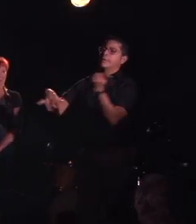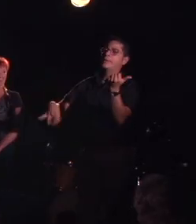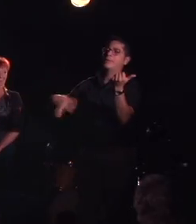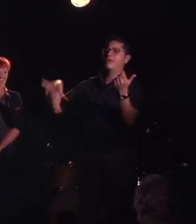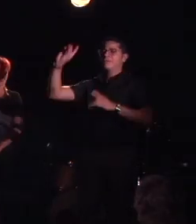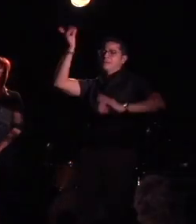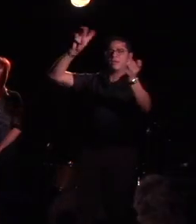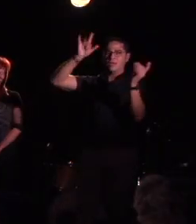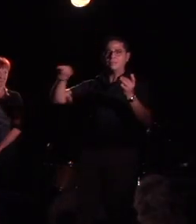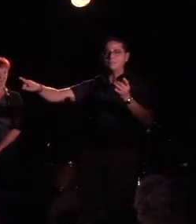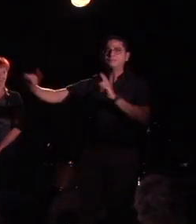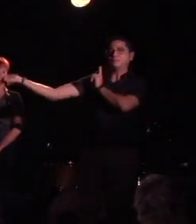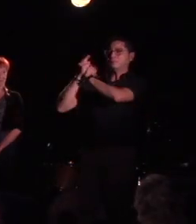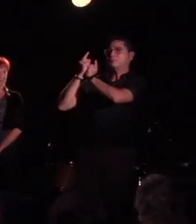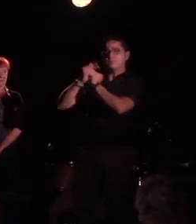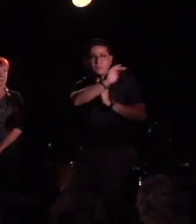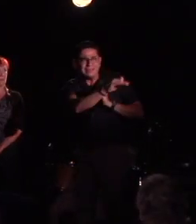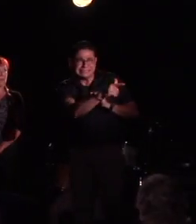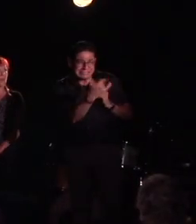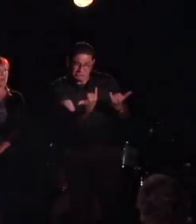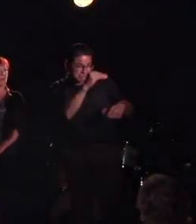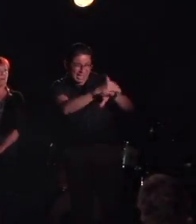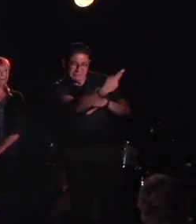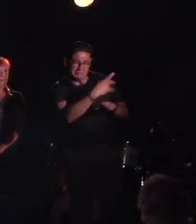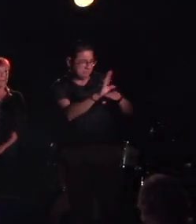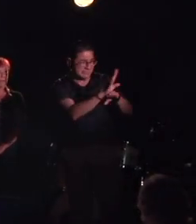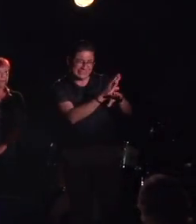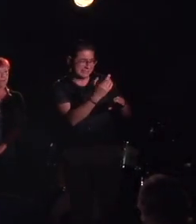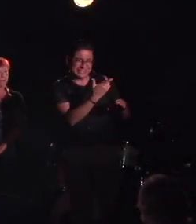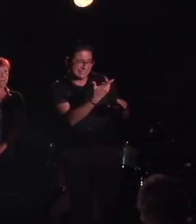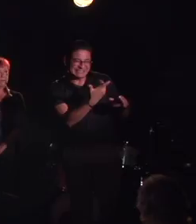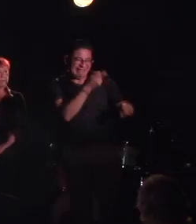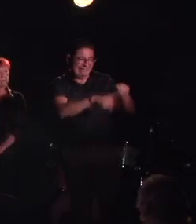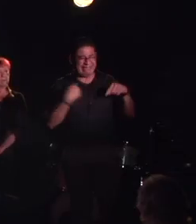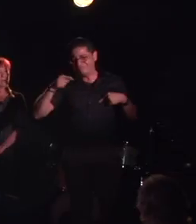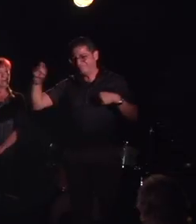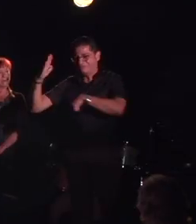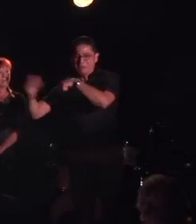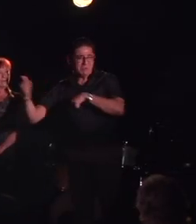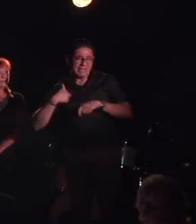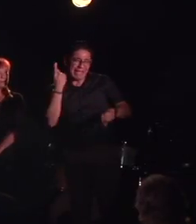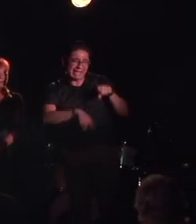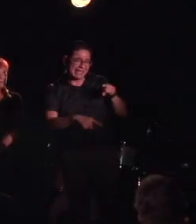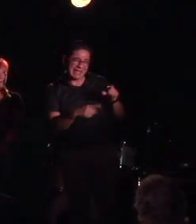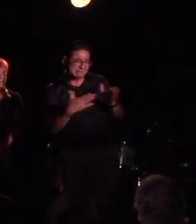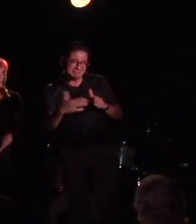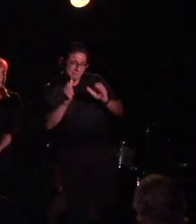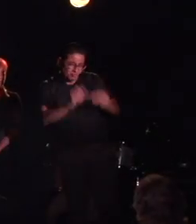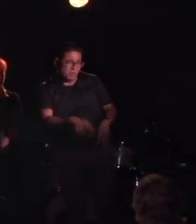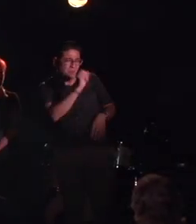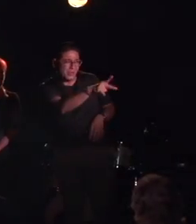guitarist, came up to me and said that he had some business to attend to during the shows, so the jam session we planned in